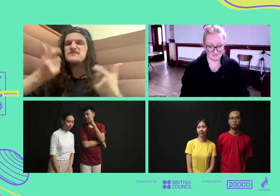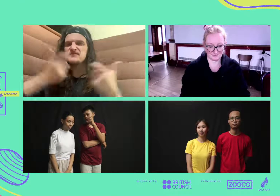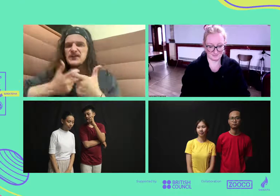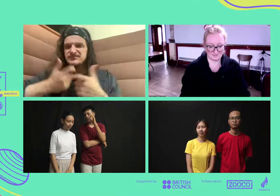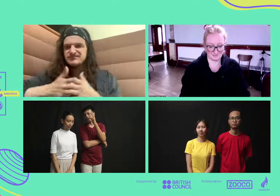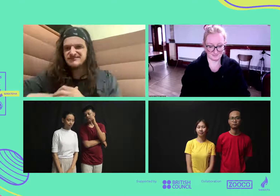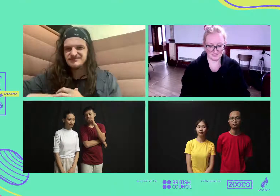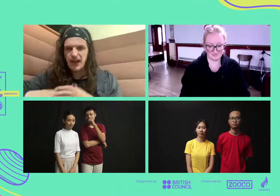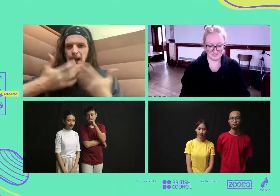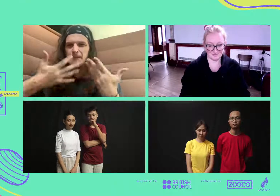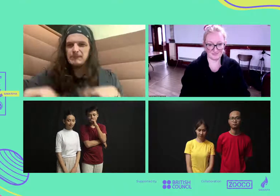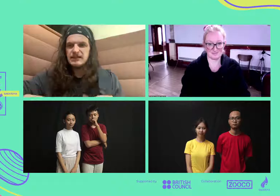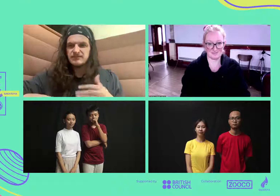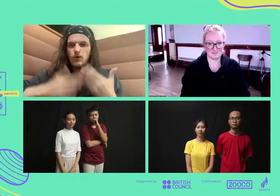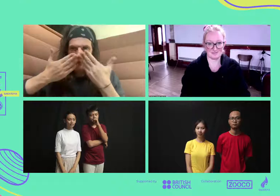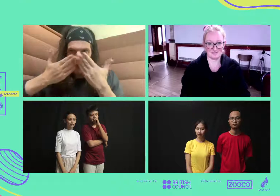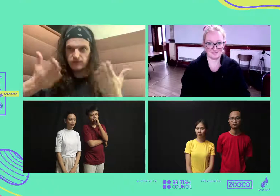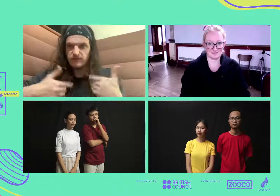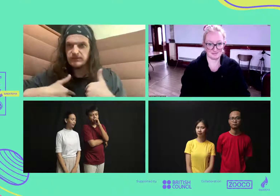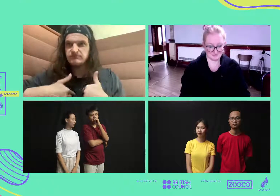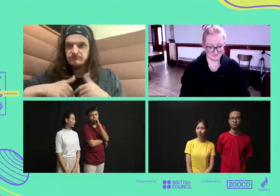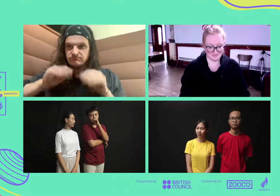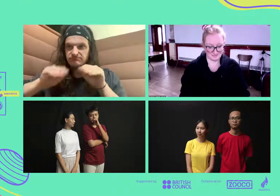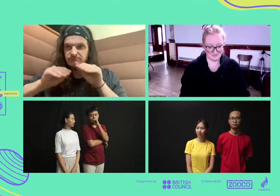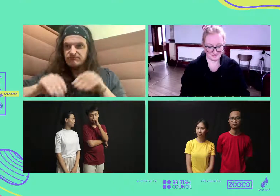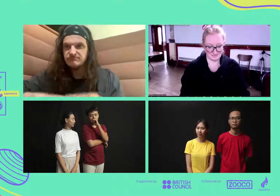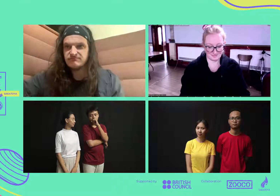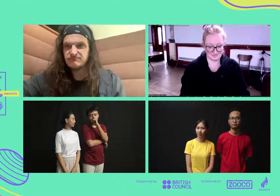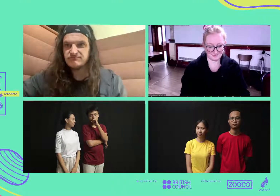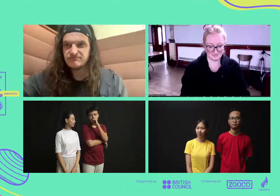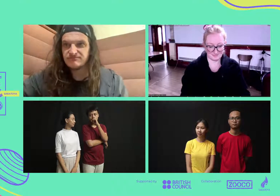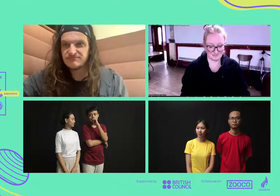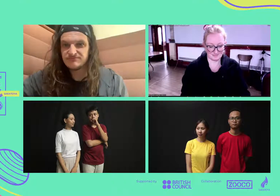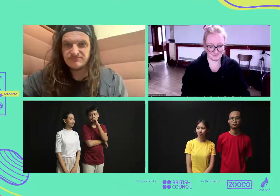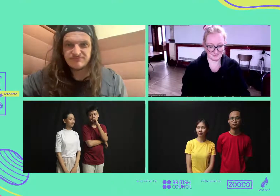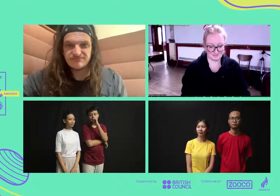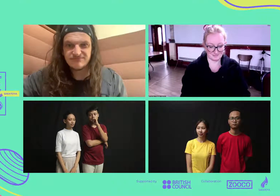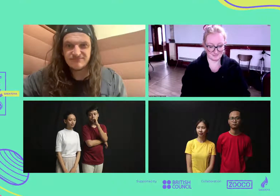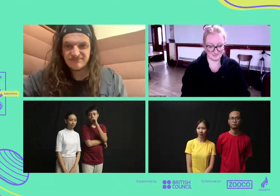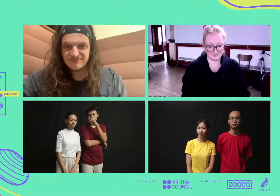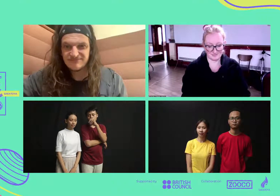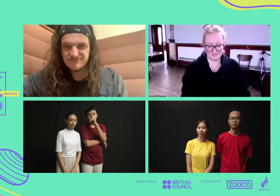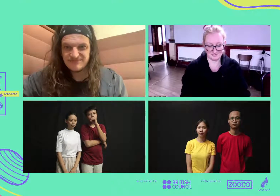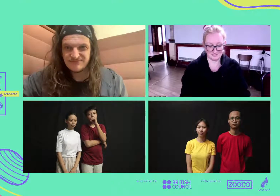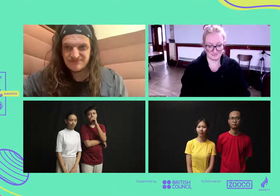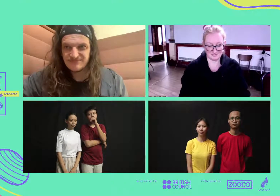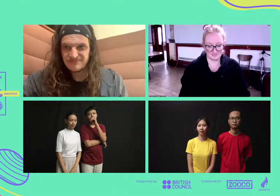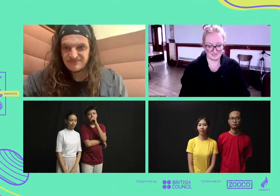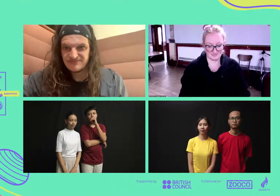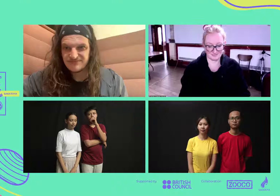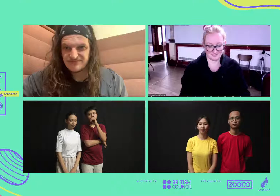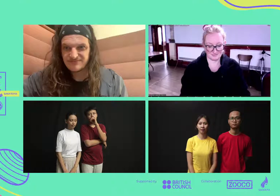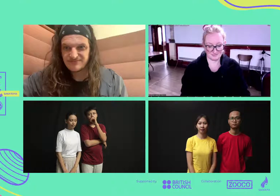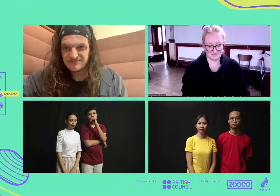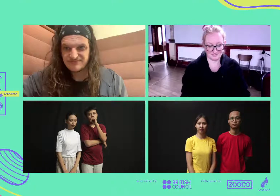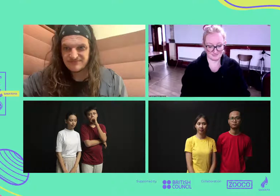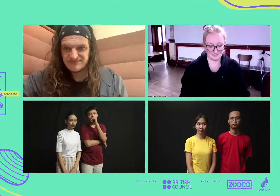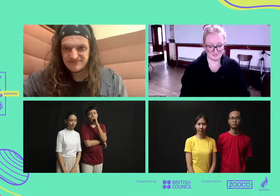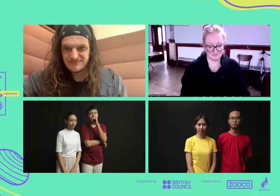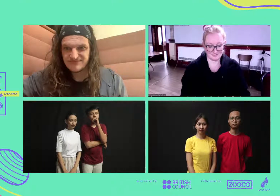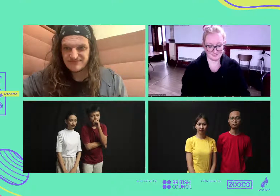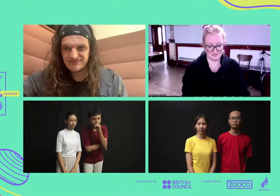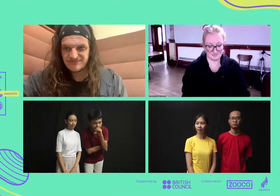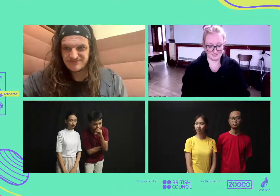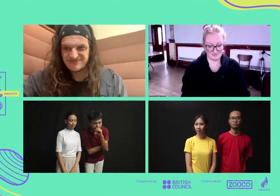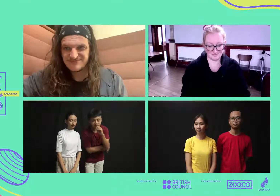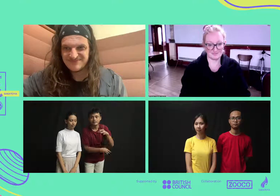with it. That's the most important thing, is to enjoy yourselves. And thank you so much. I've loved teaching you. It's been an